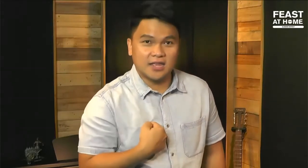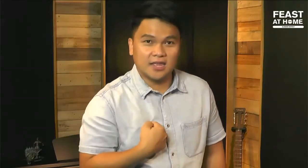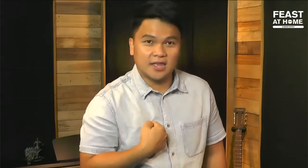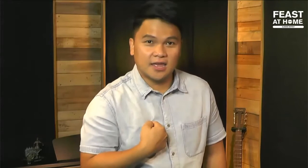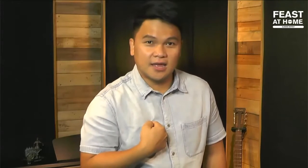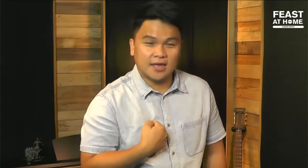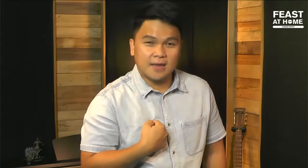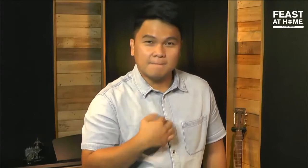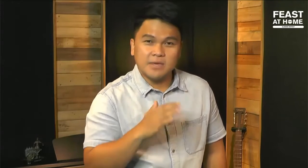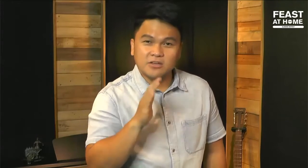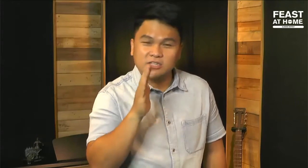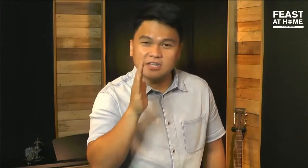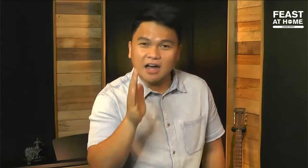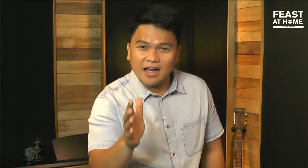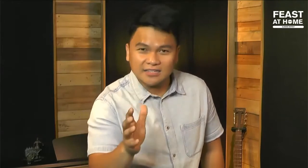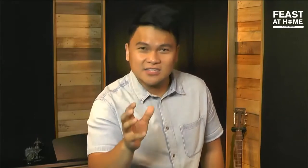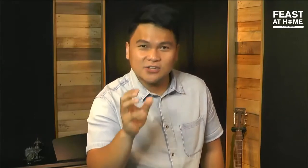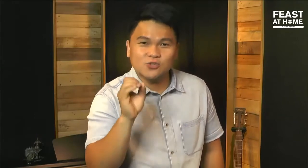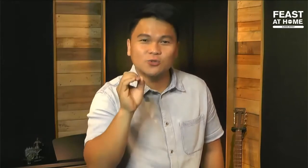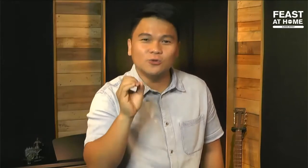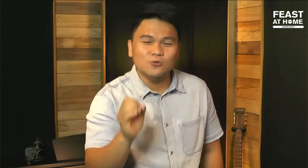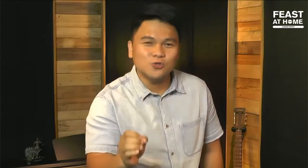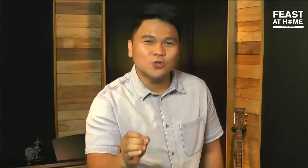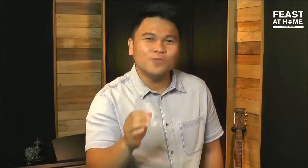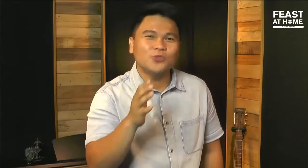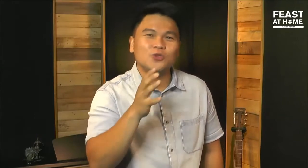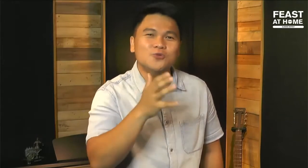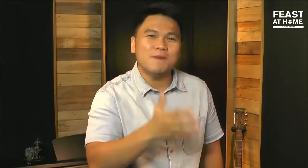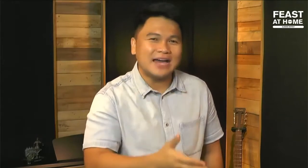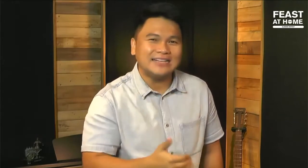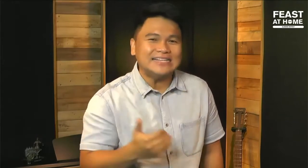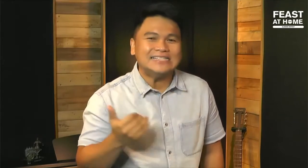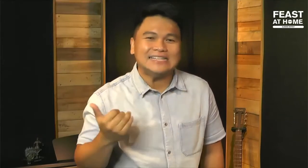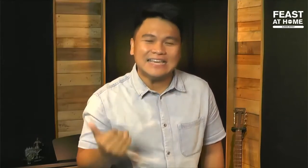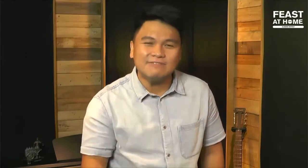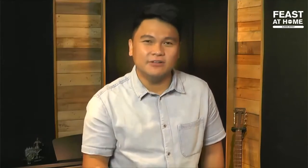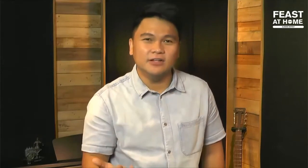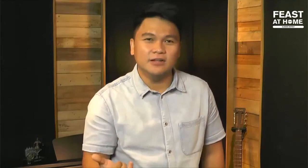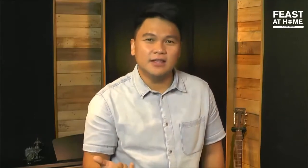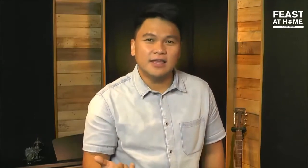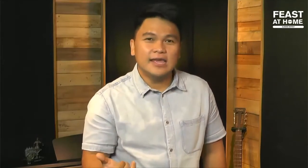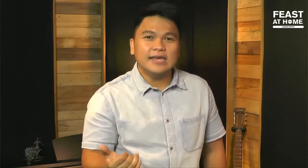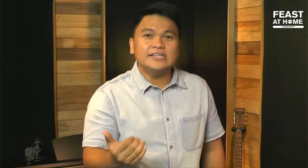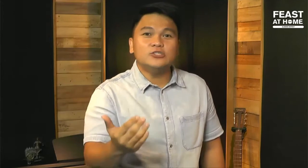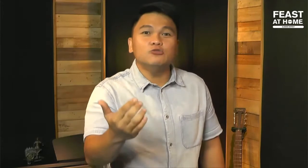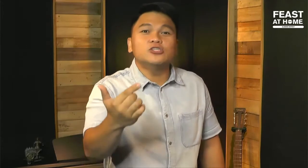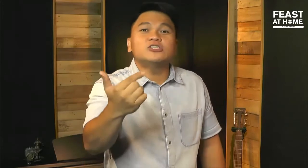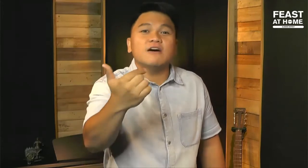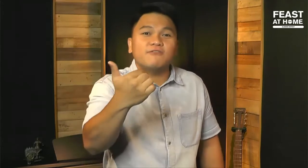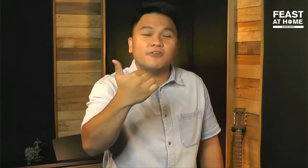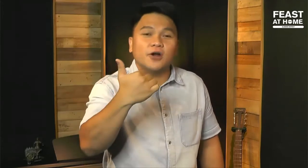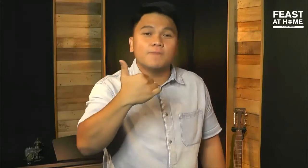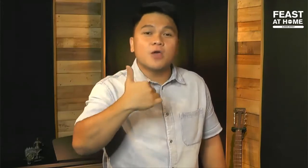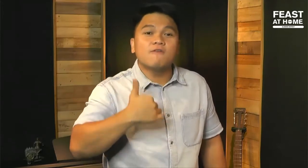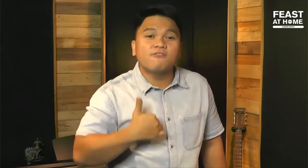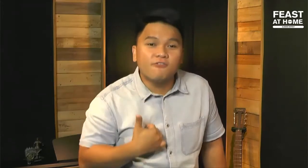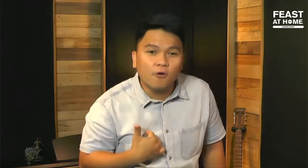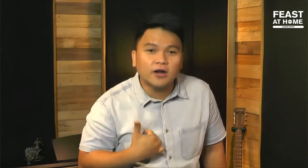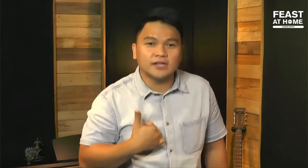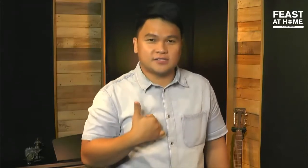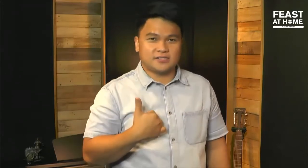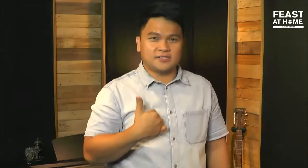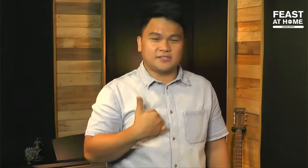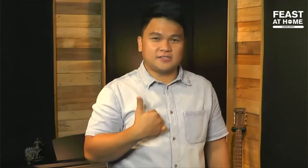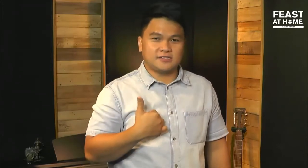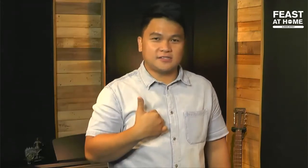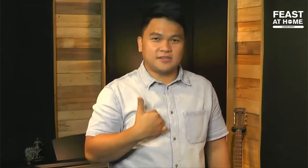God. Because God's solution to humanity's evil is to suffer for